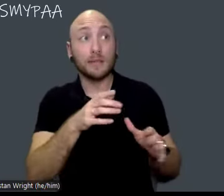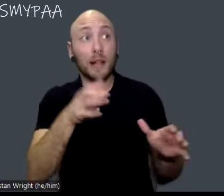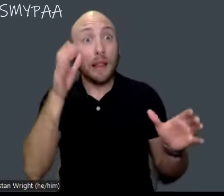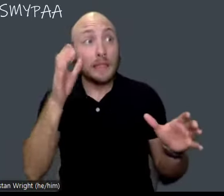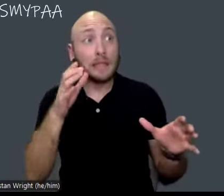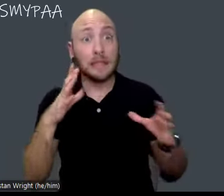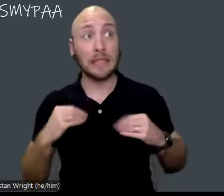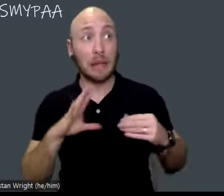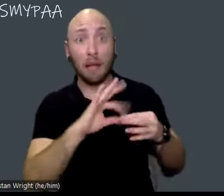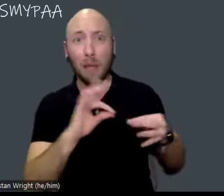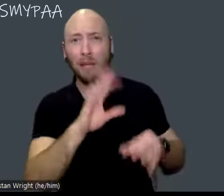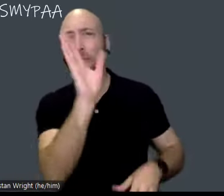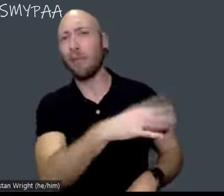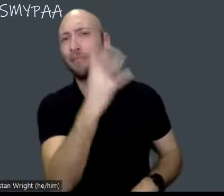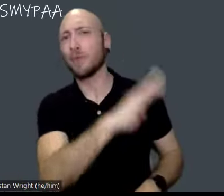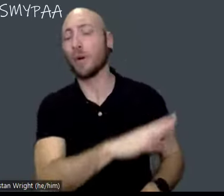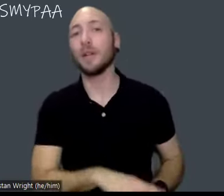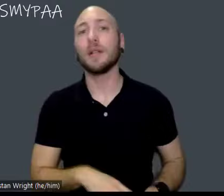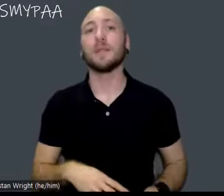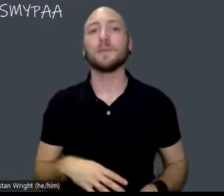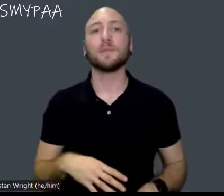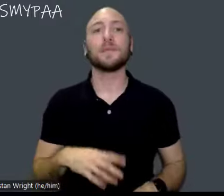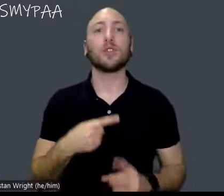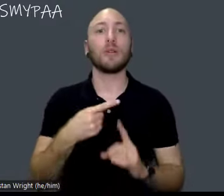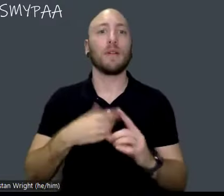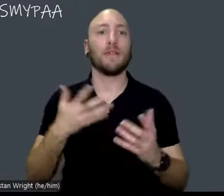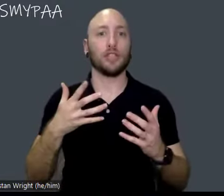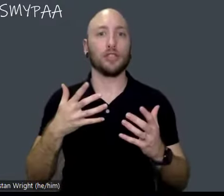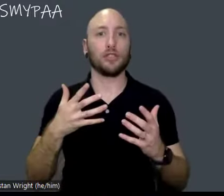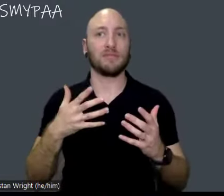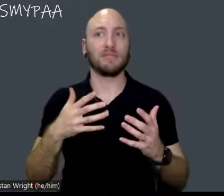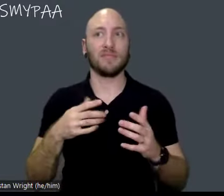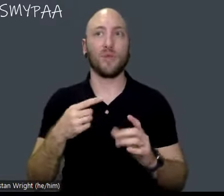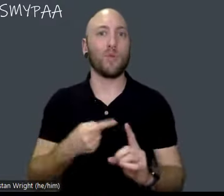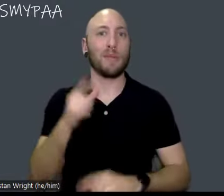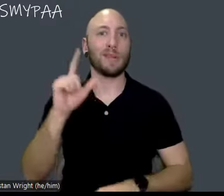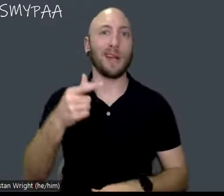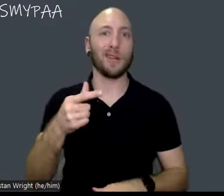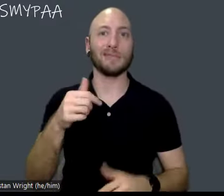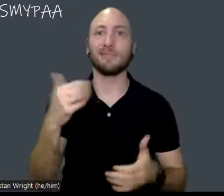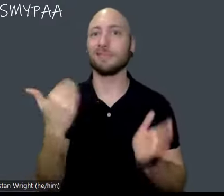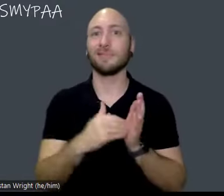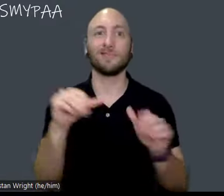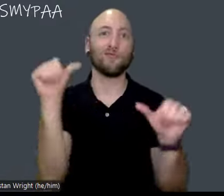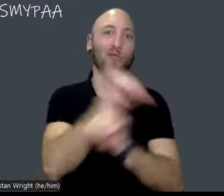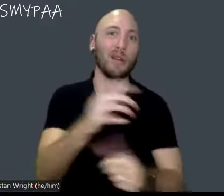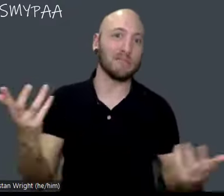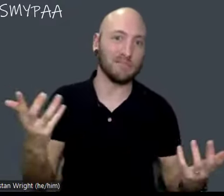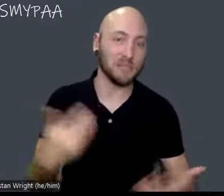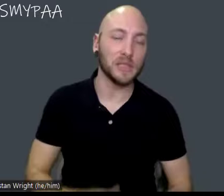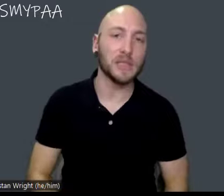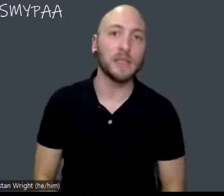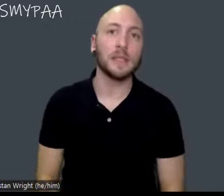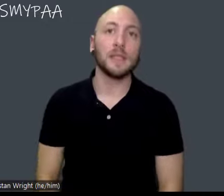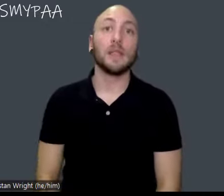So a month after I got off hospital, I was drunk already. I was drunk again.